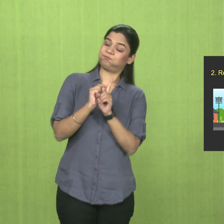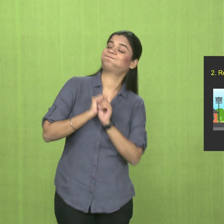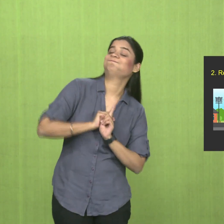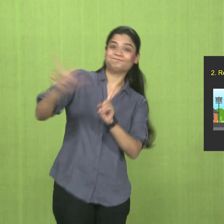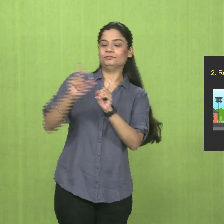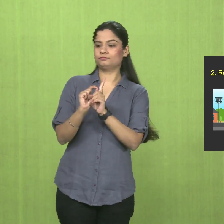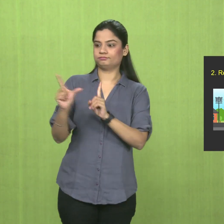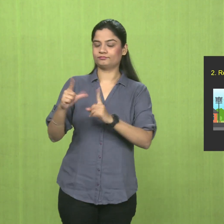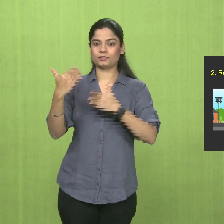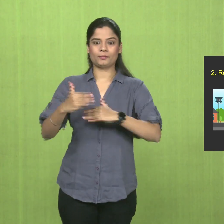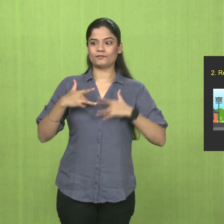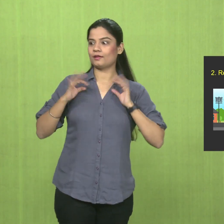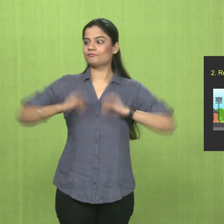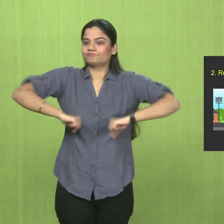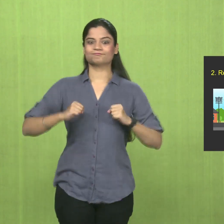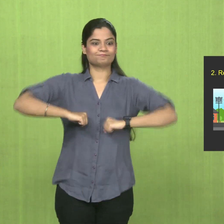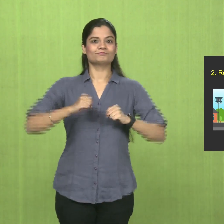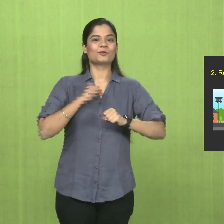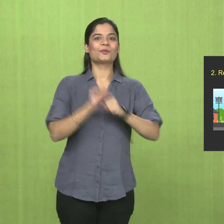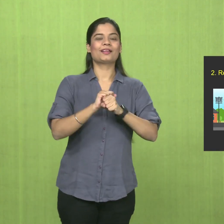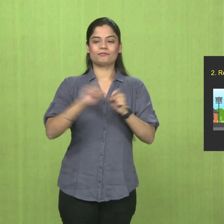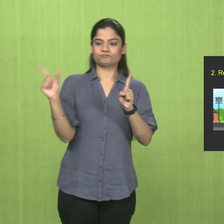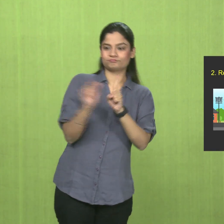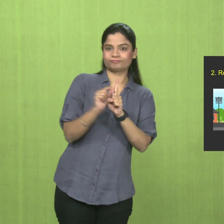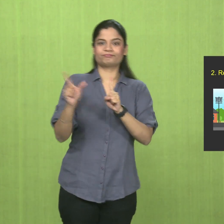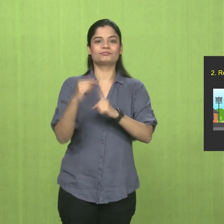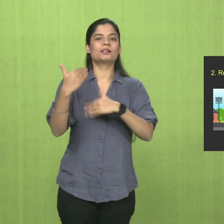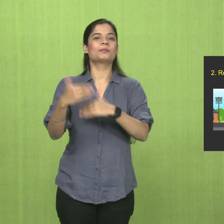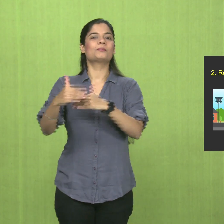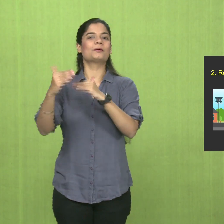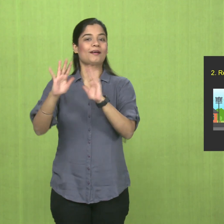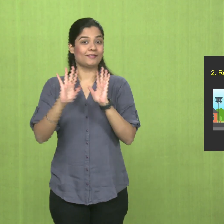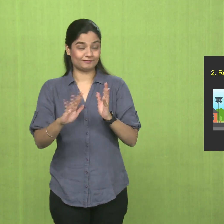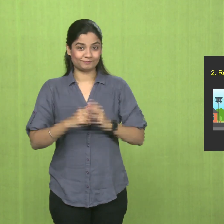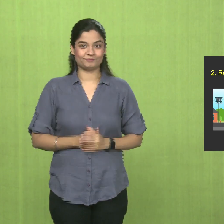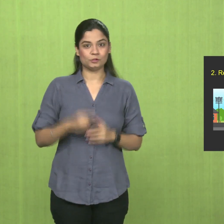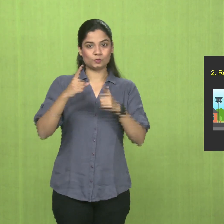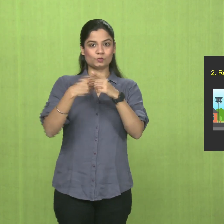also limited. We can't be energetic all the time to work. Our energy is also limited.